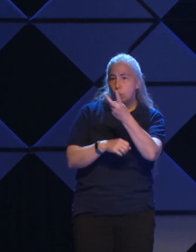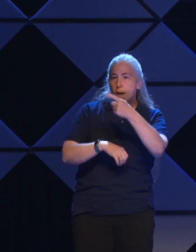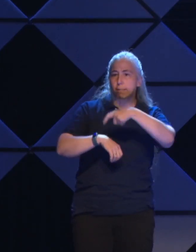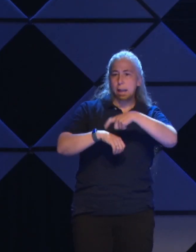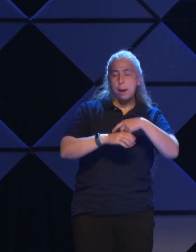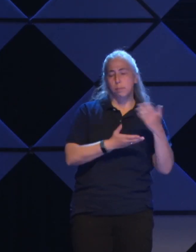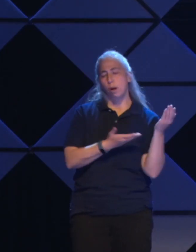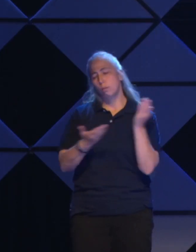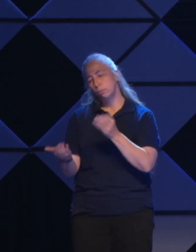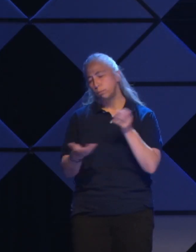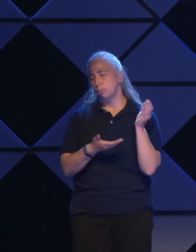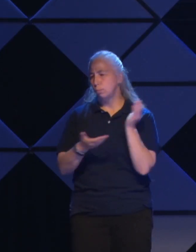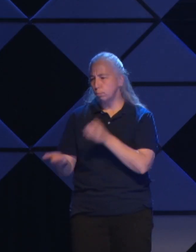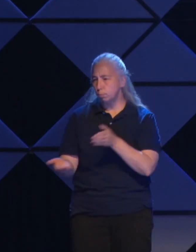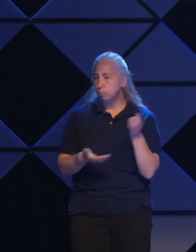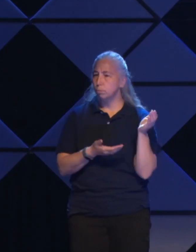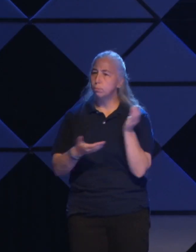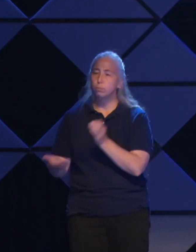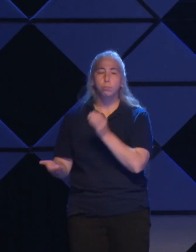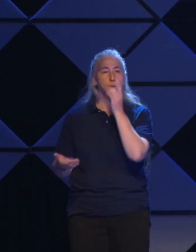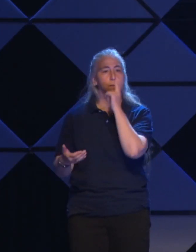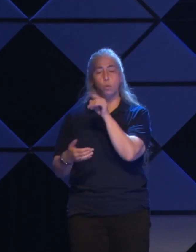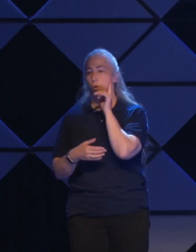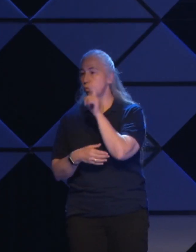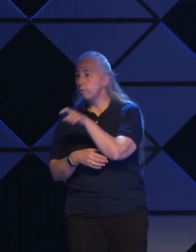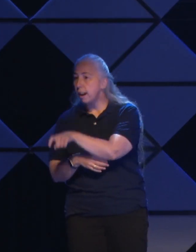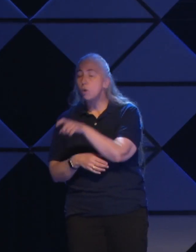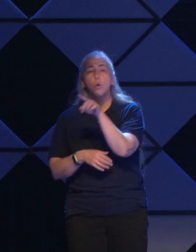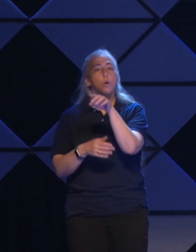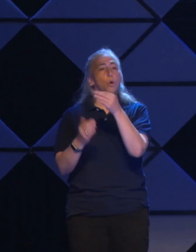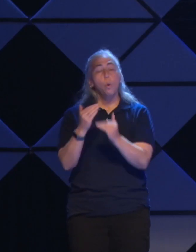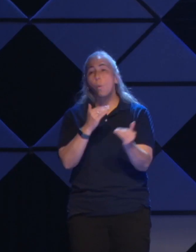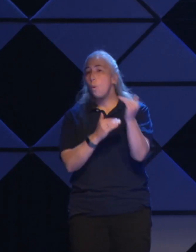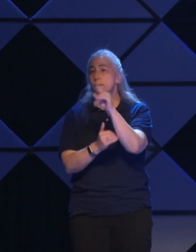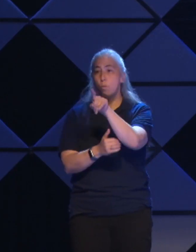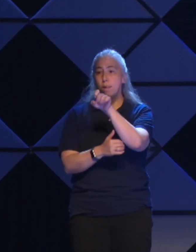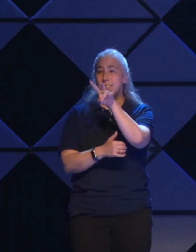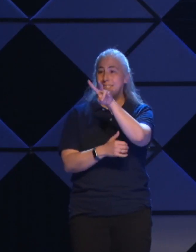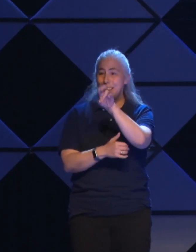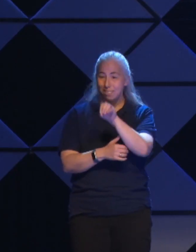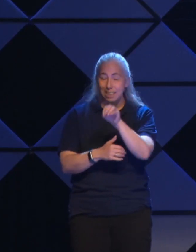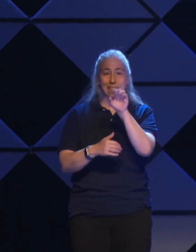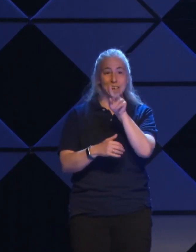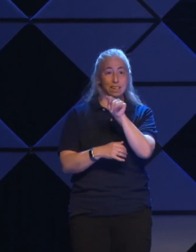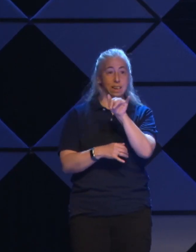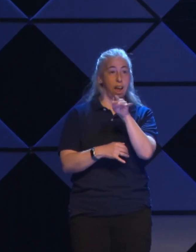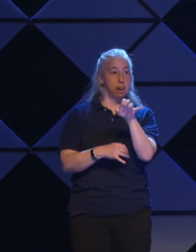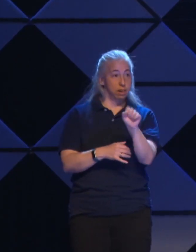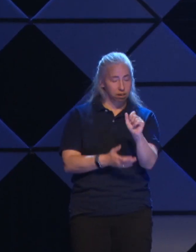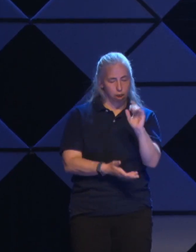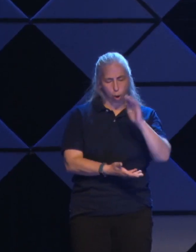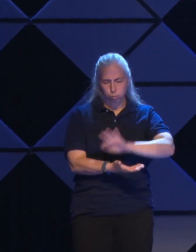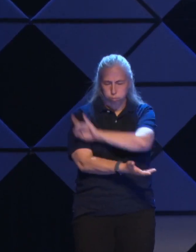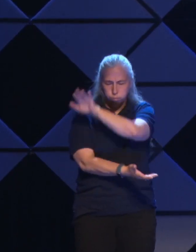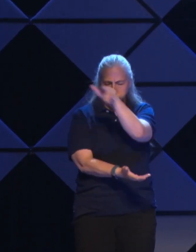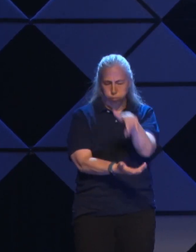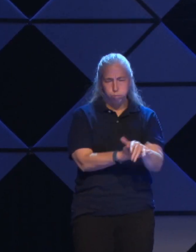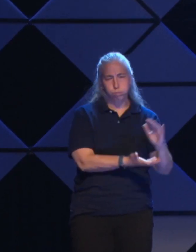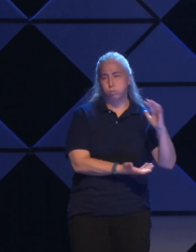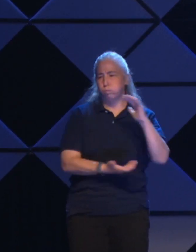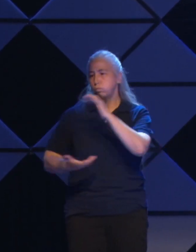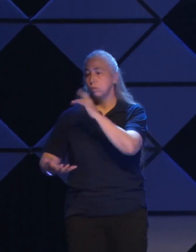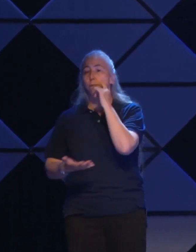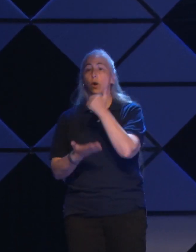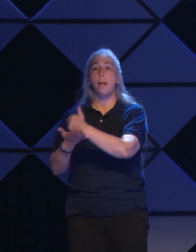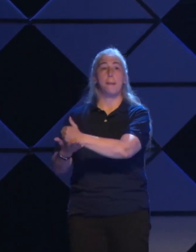170 tons of aid we have been able to drive over the border and help those in need. And